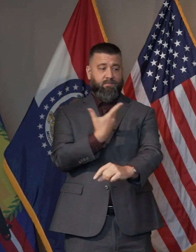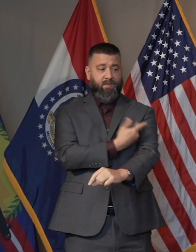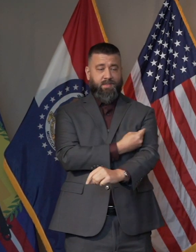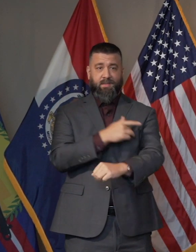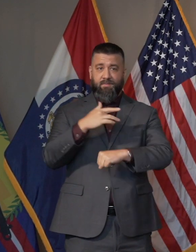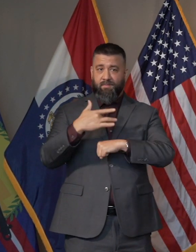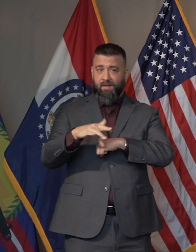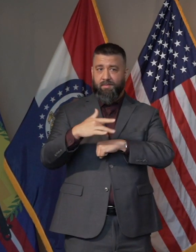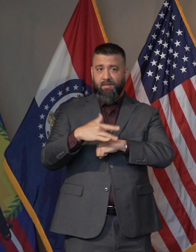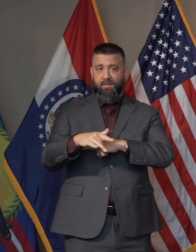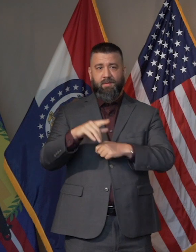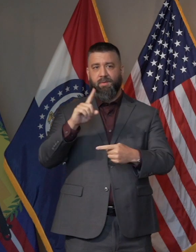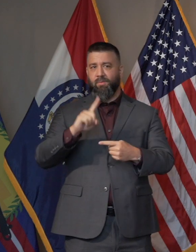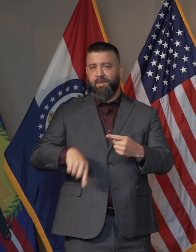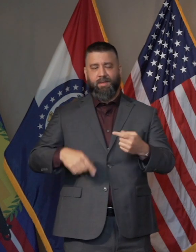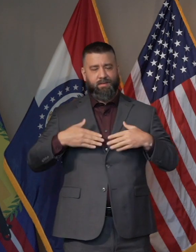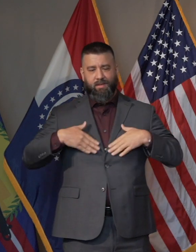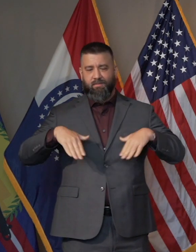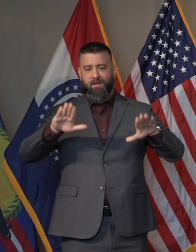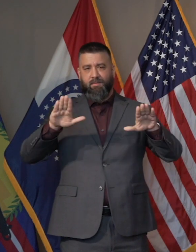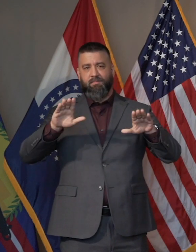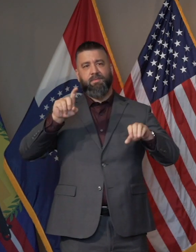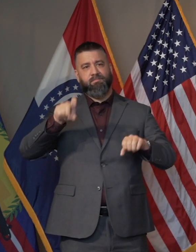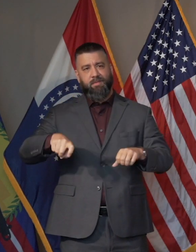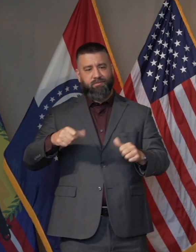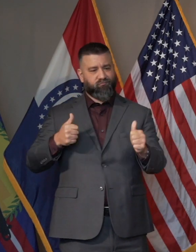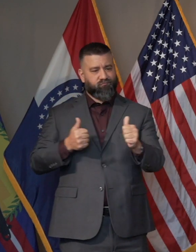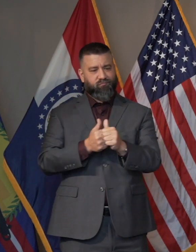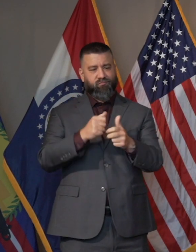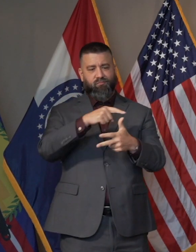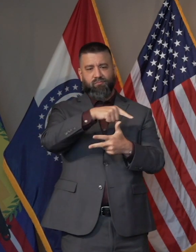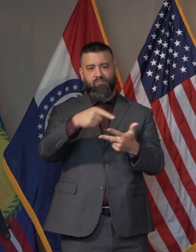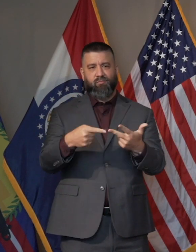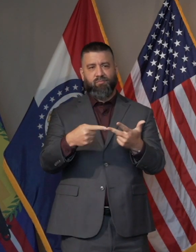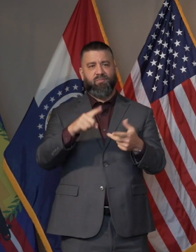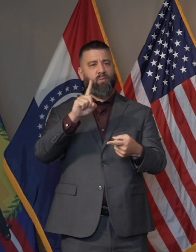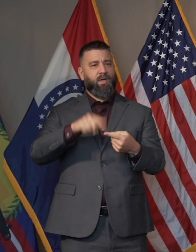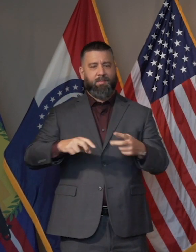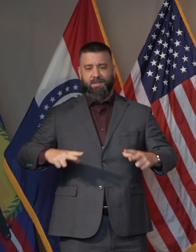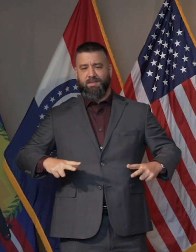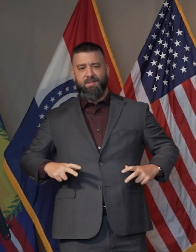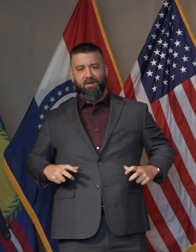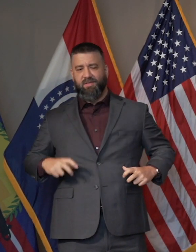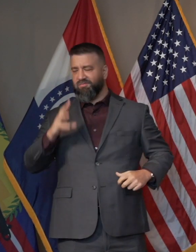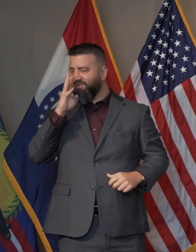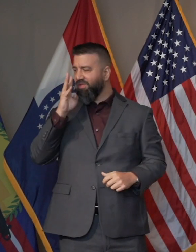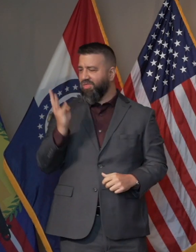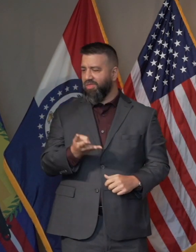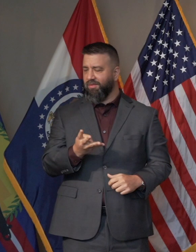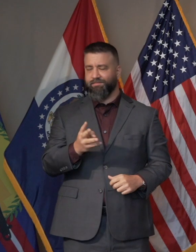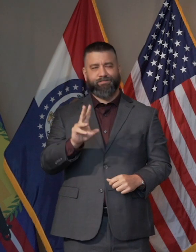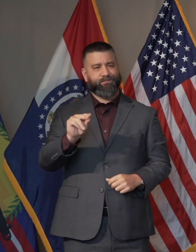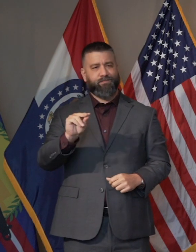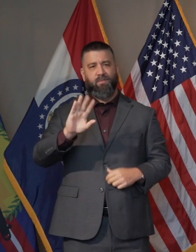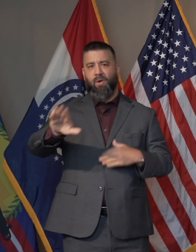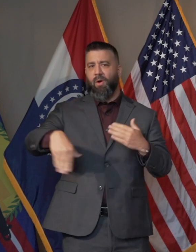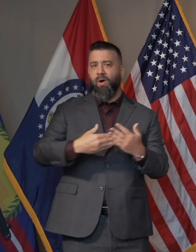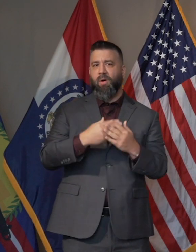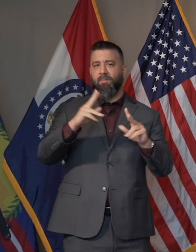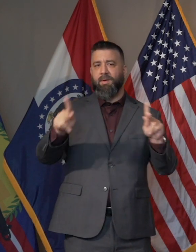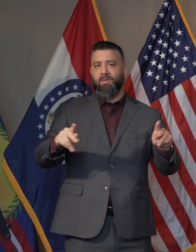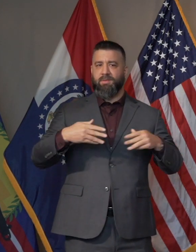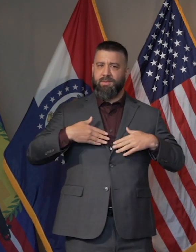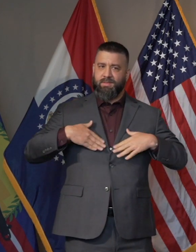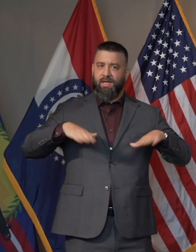vaccine, we can't let up on our guidelines. We can't be selfish. We're all going to have to make sacrifices together.